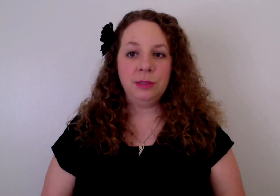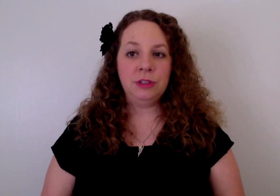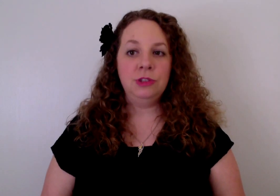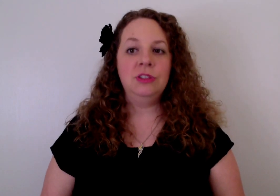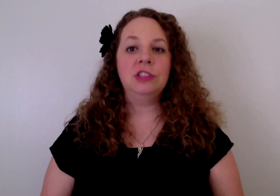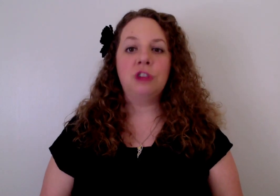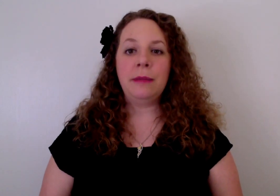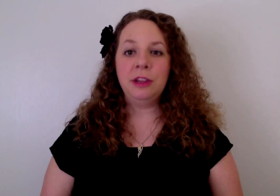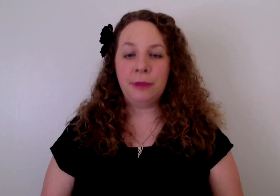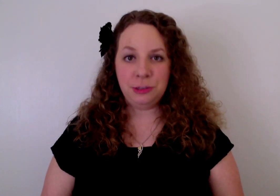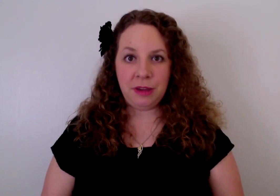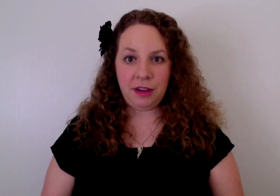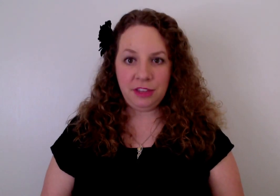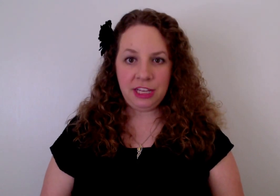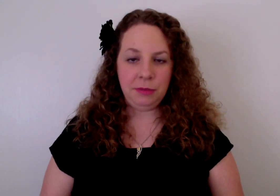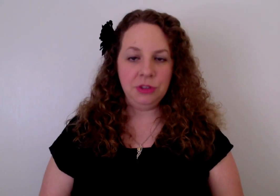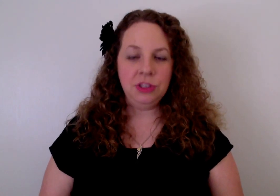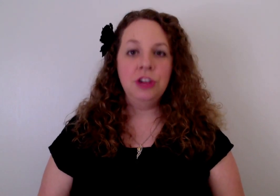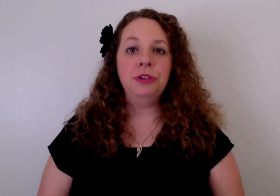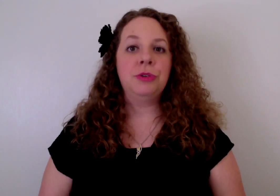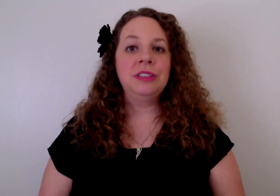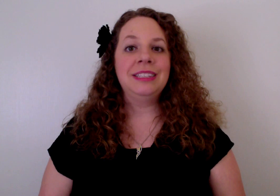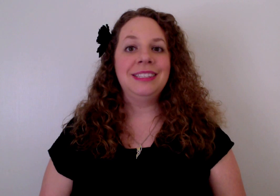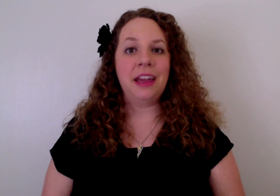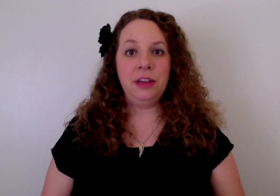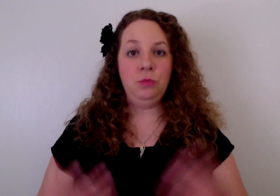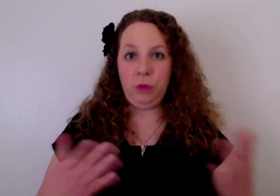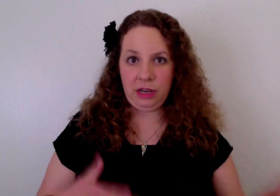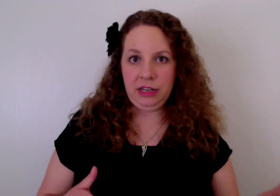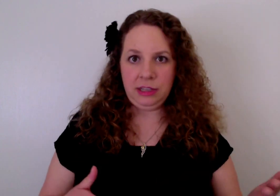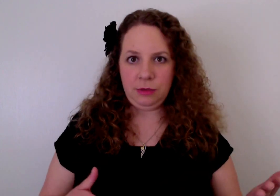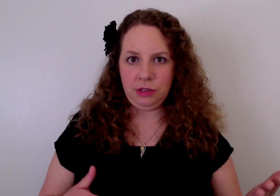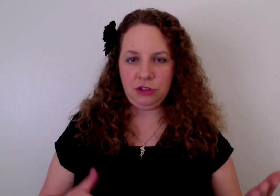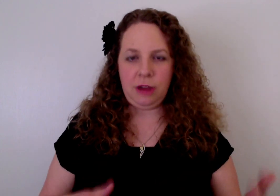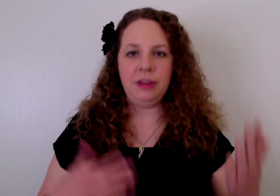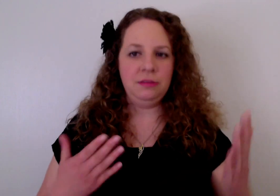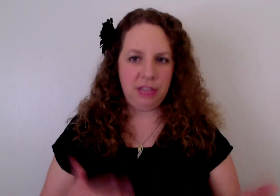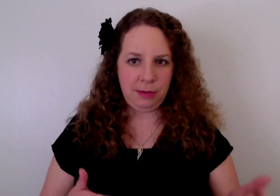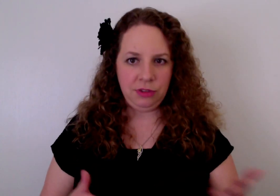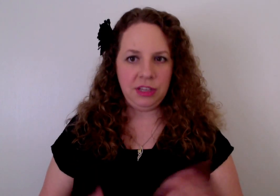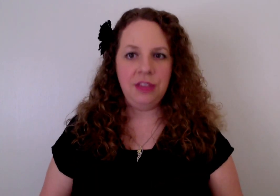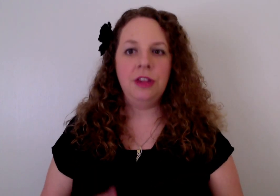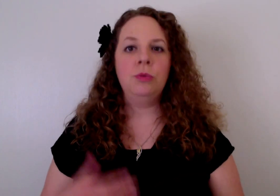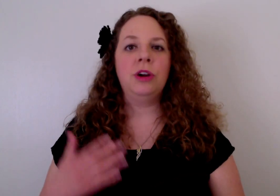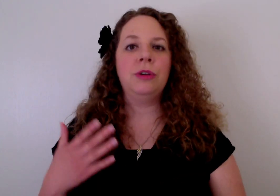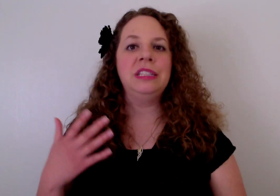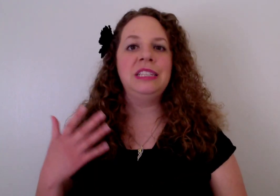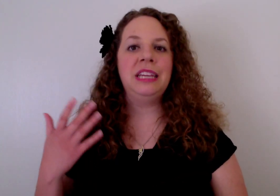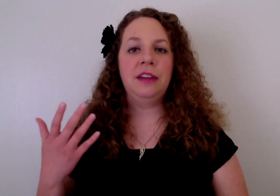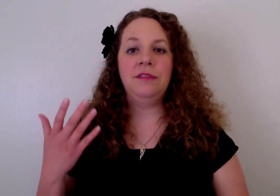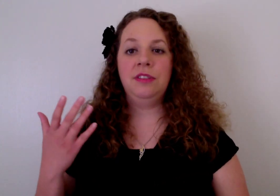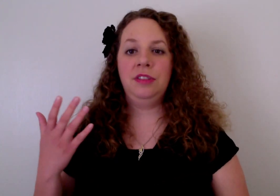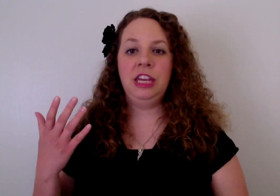one to describe the arrangement of the tables, you're going to sign what it is that we're describing, tables, and then we're going to give the